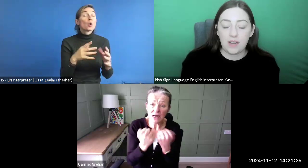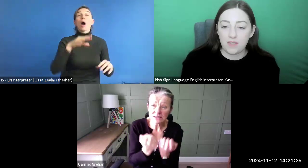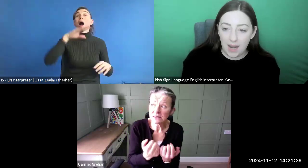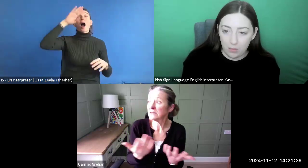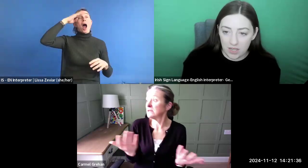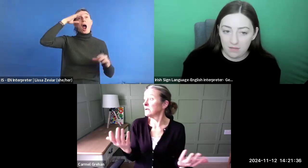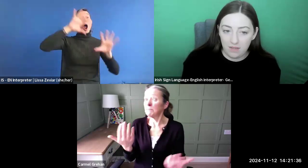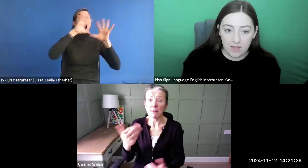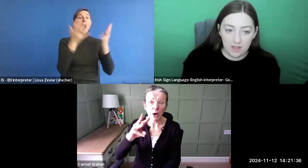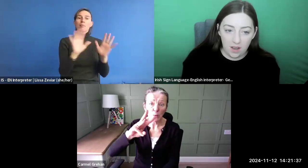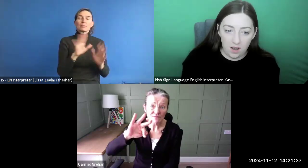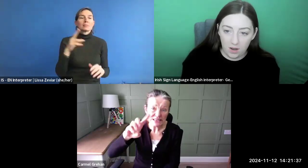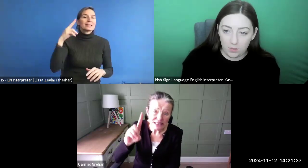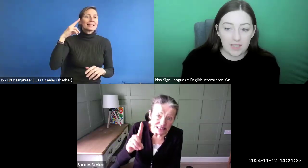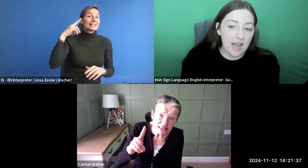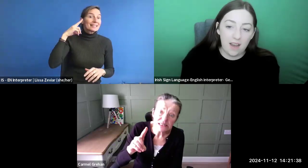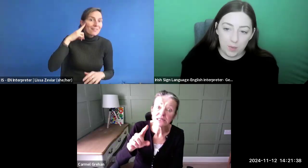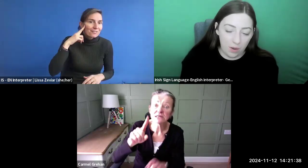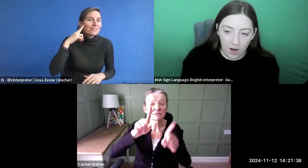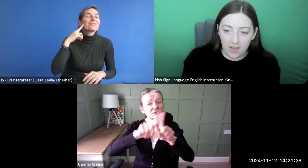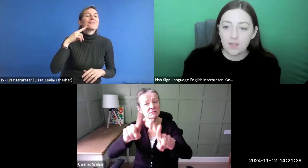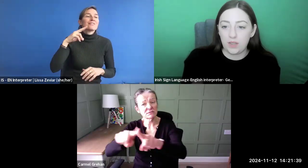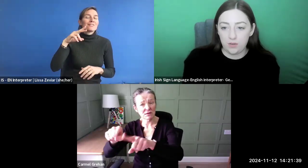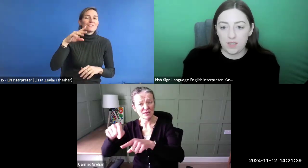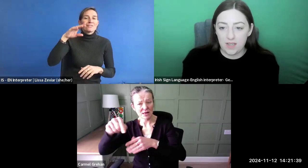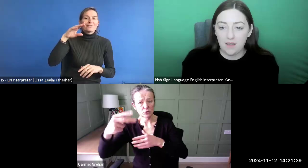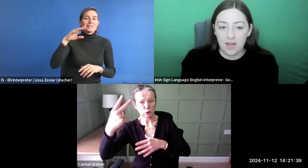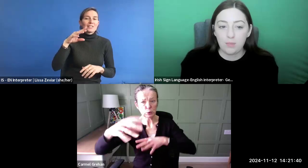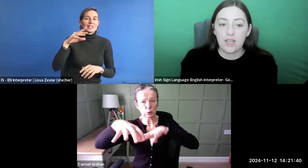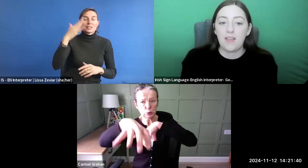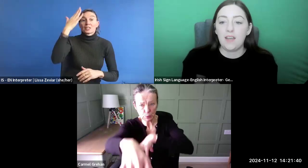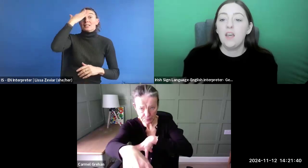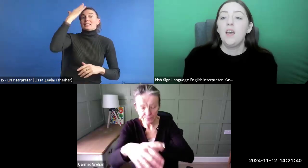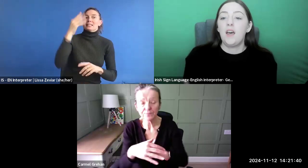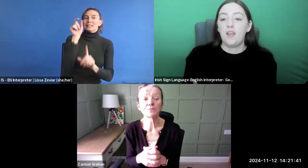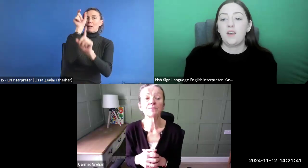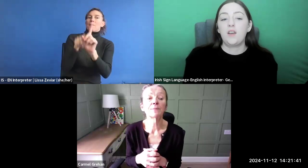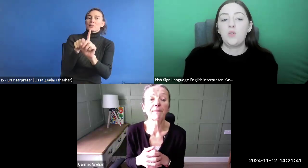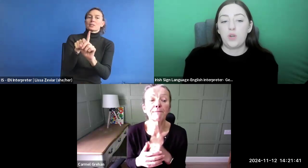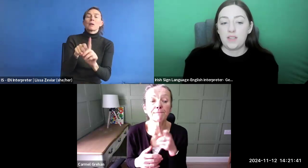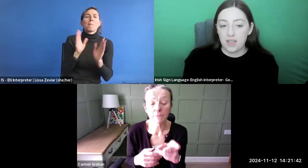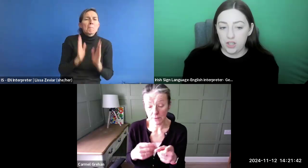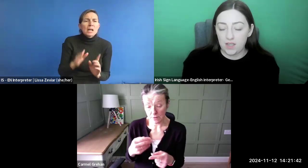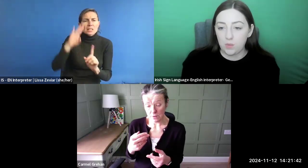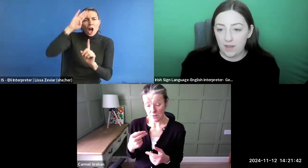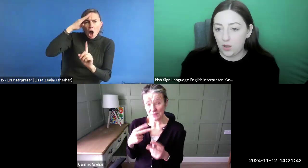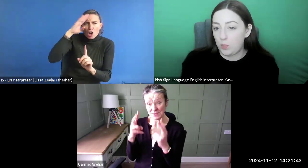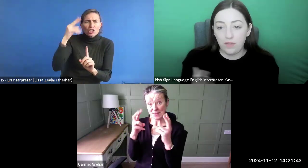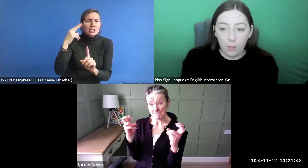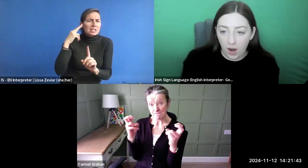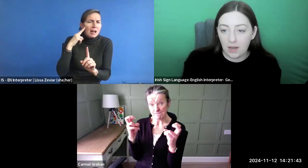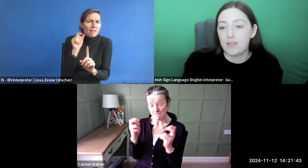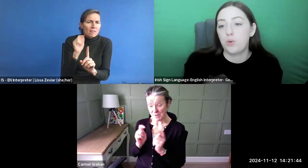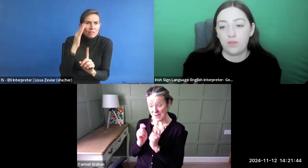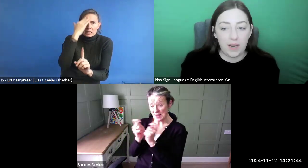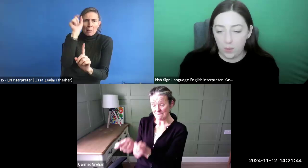would do deaf celebrity, a famous, it didn't have to be from Ireland, but they're just a deaf celebrity, and then an organization as well that could be